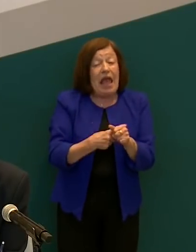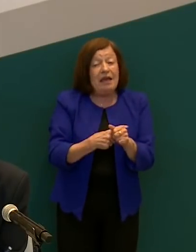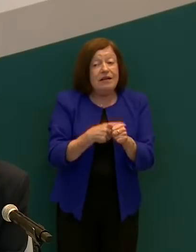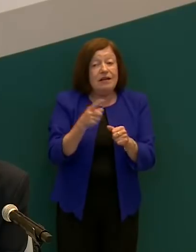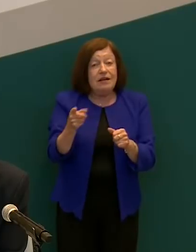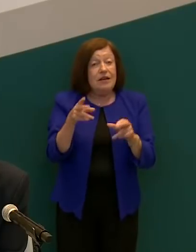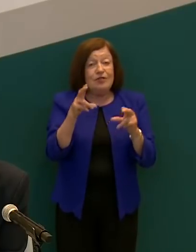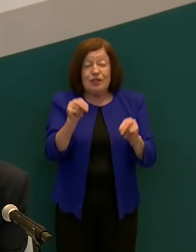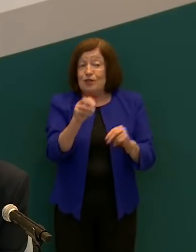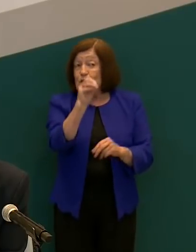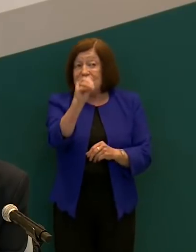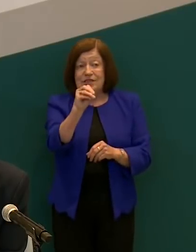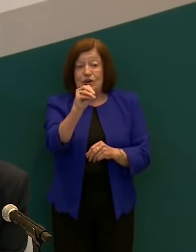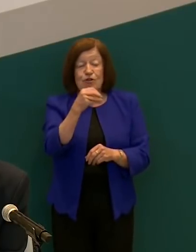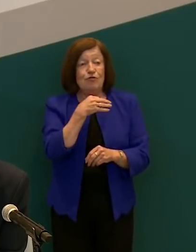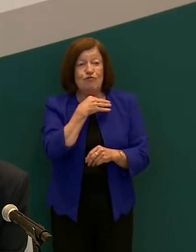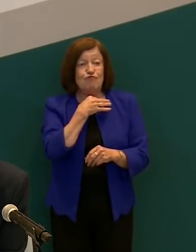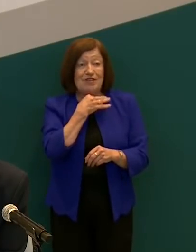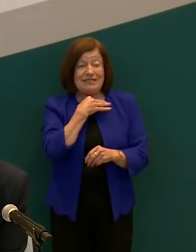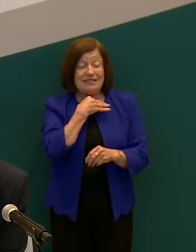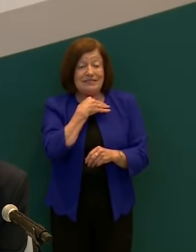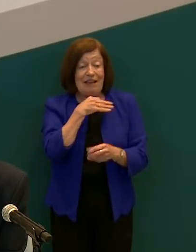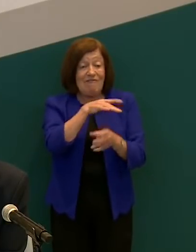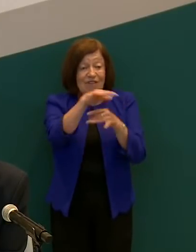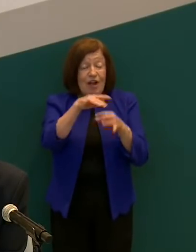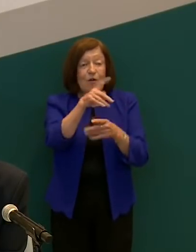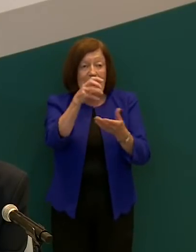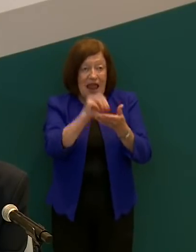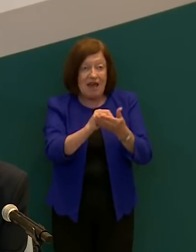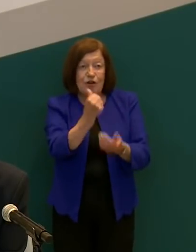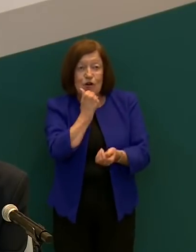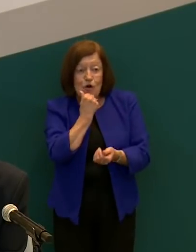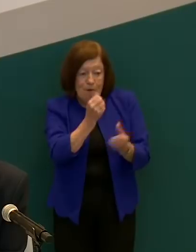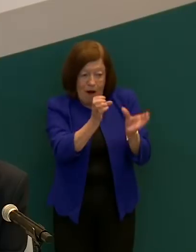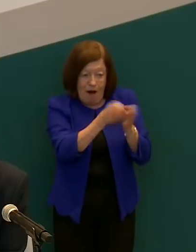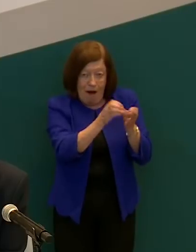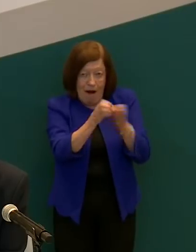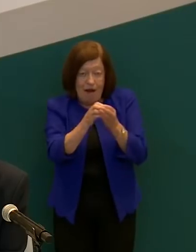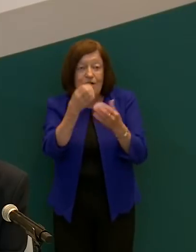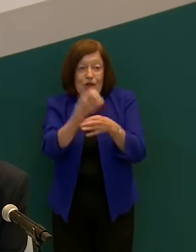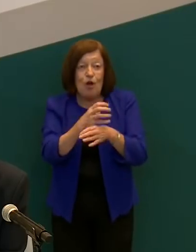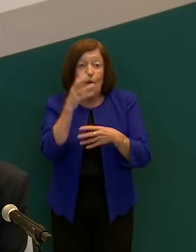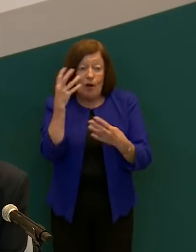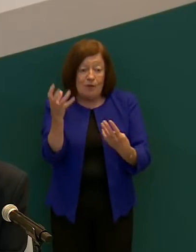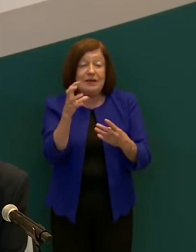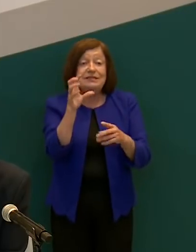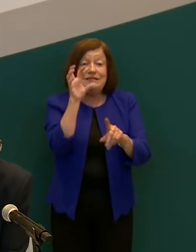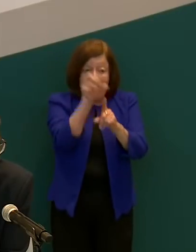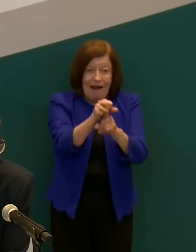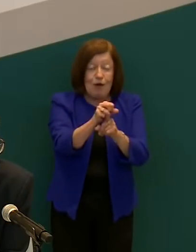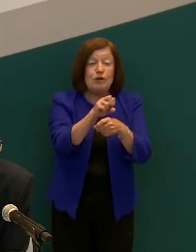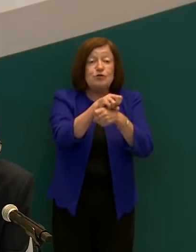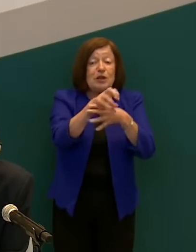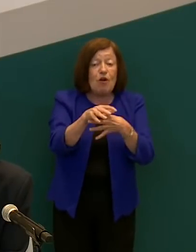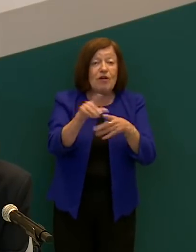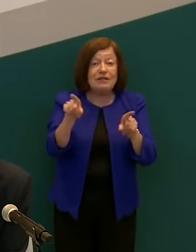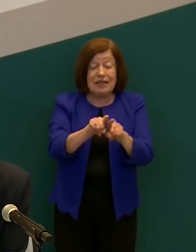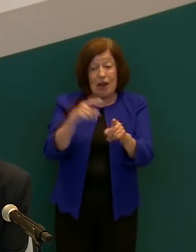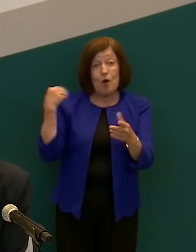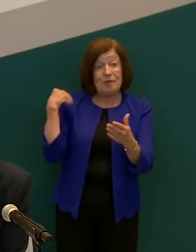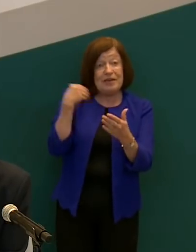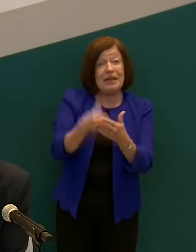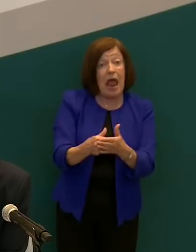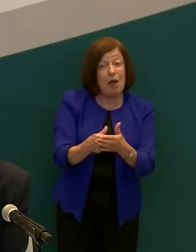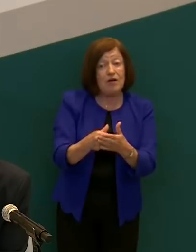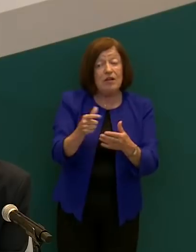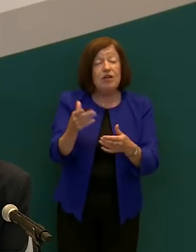is no zero risk environment. There will be a proportion of children who are diagnosed with COVID, as there has been to date. I